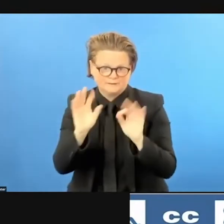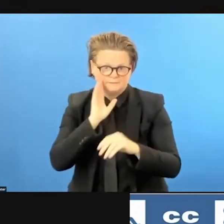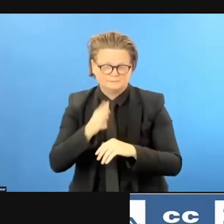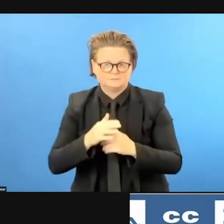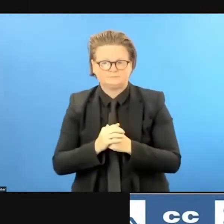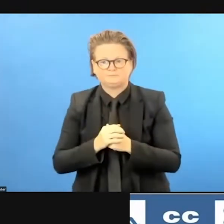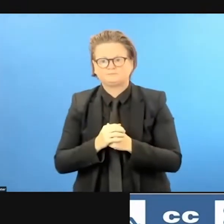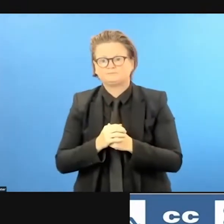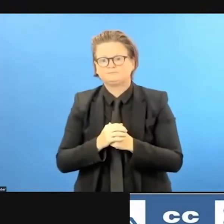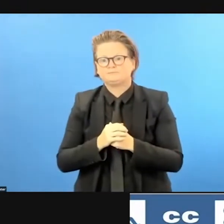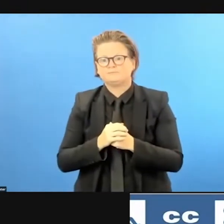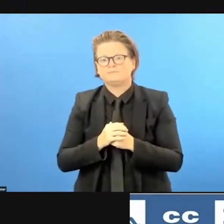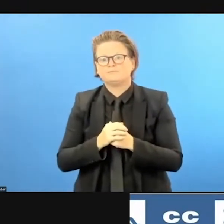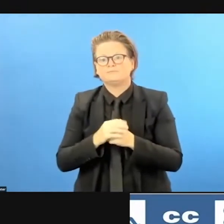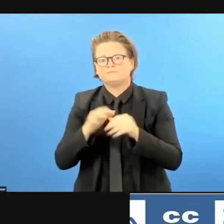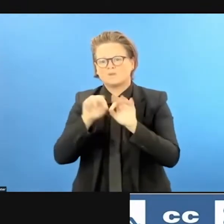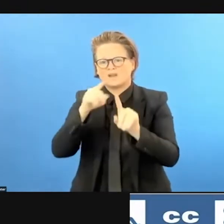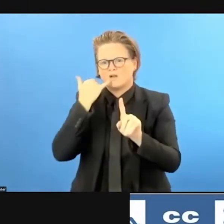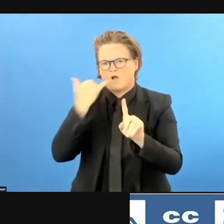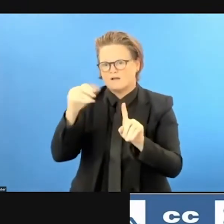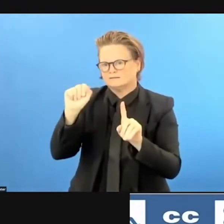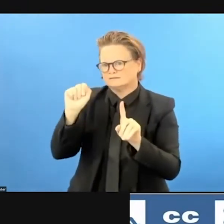Paratransit at the